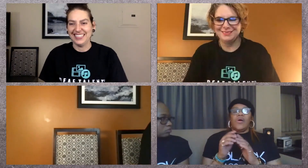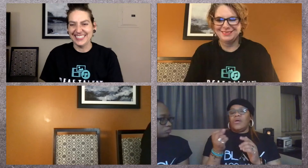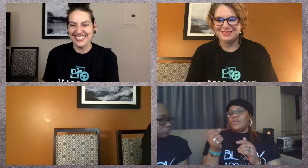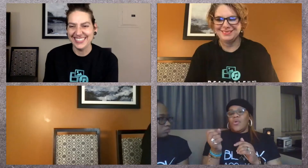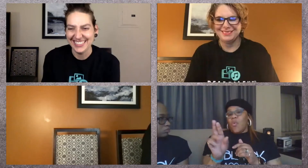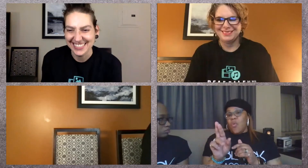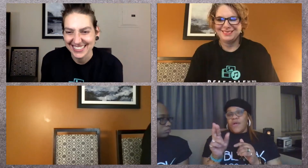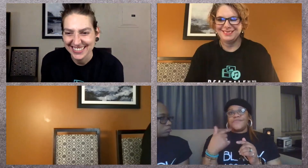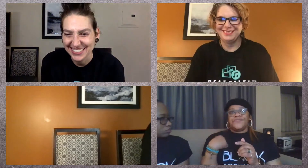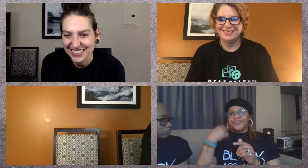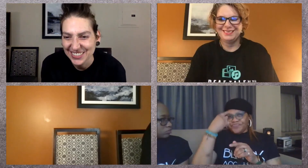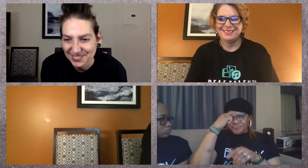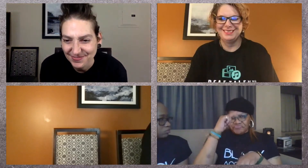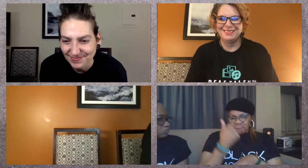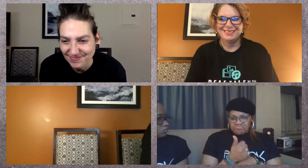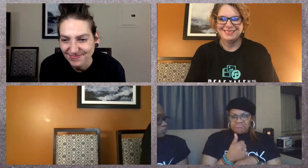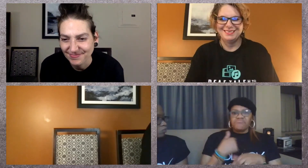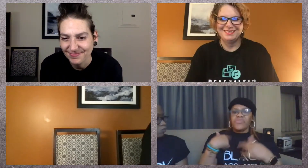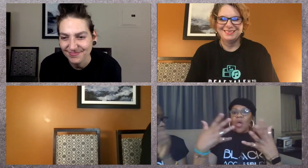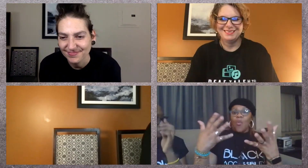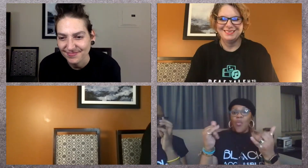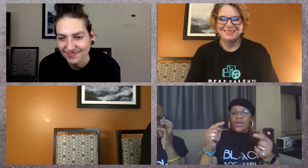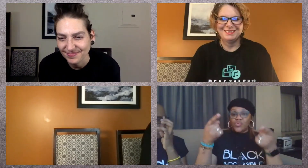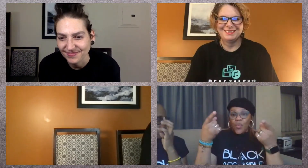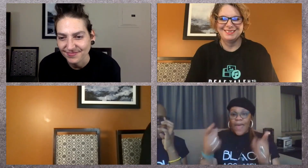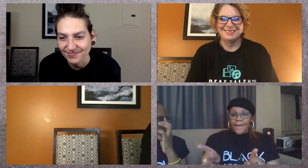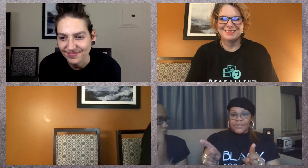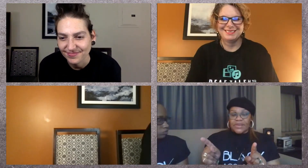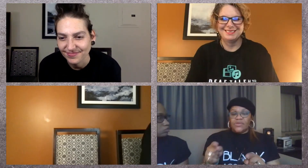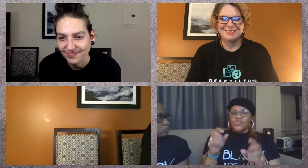happen. Or